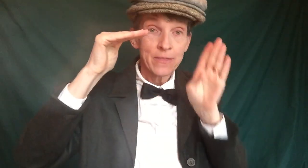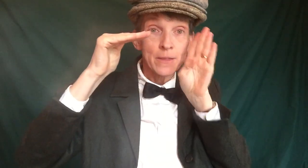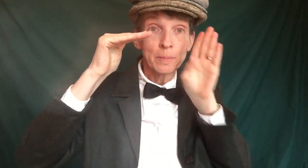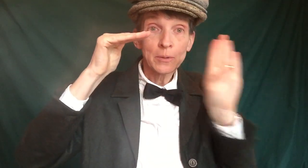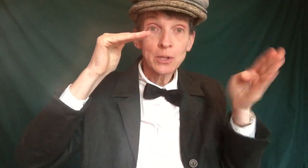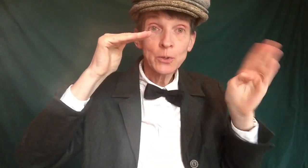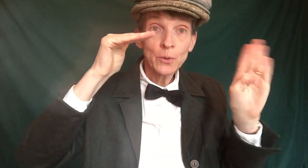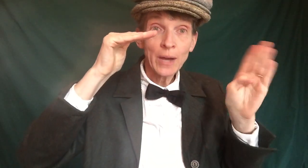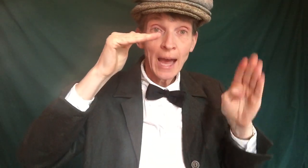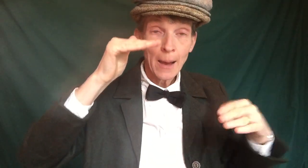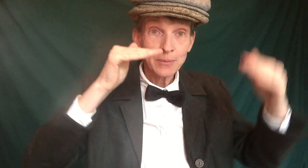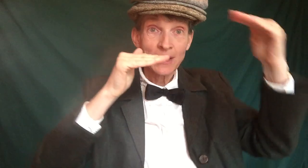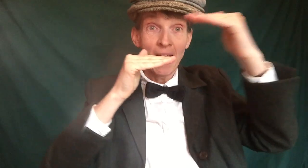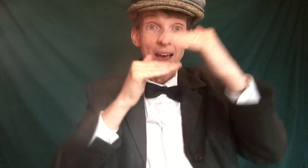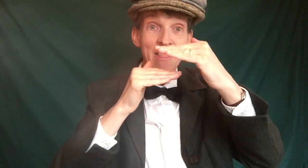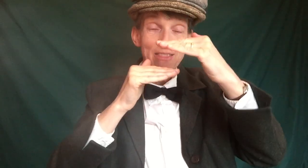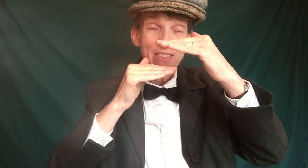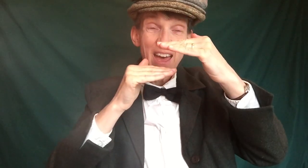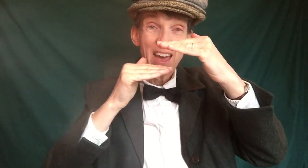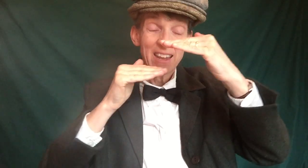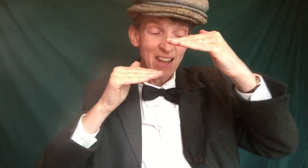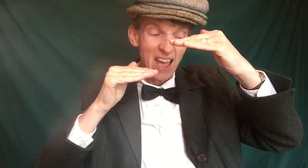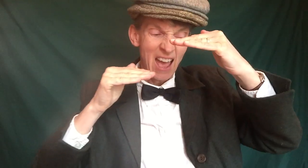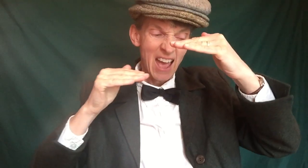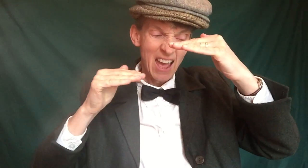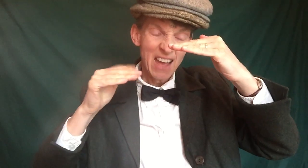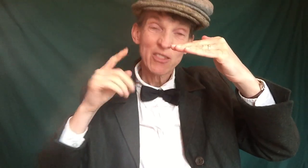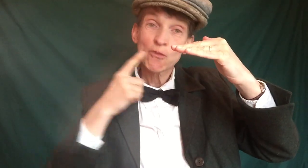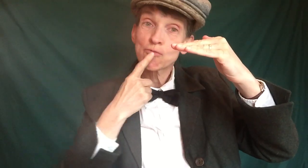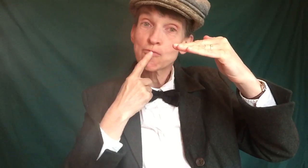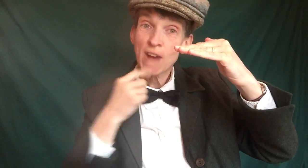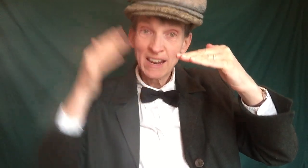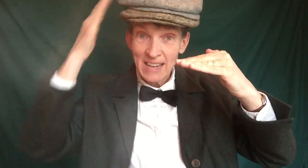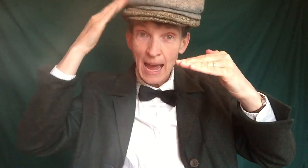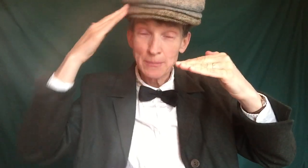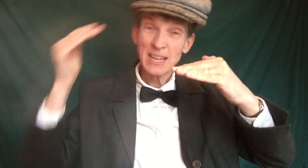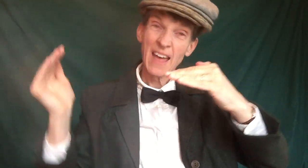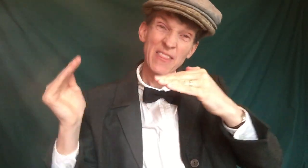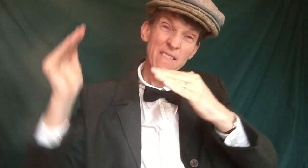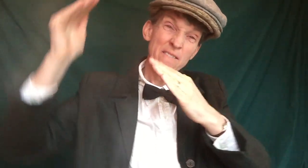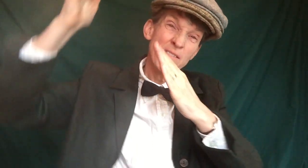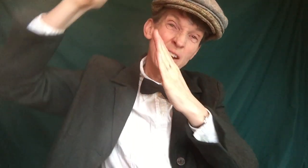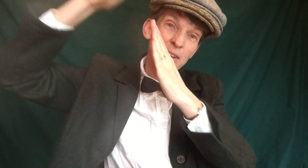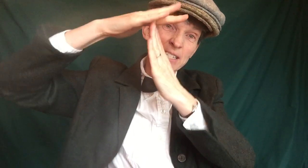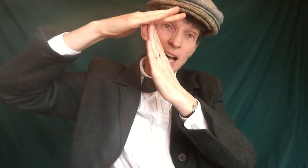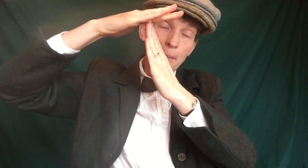the blue caps, and then the red caps at the very top.